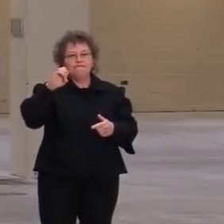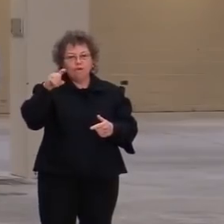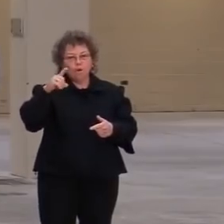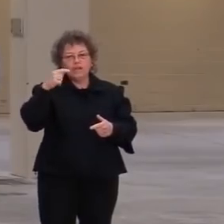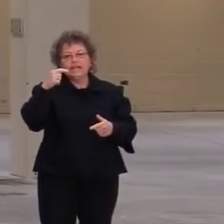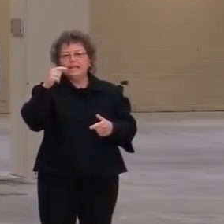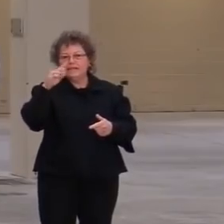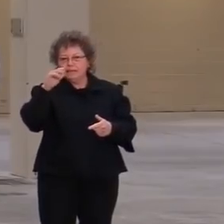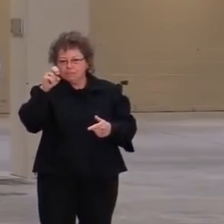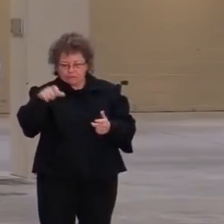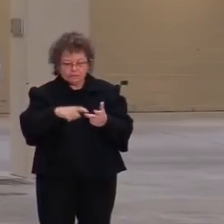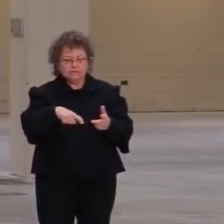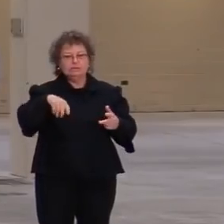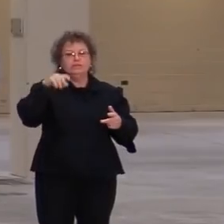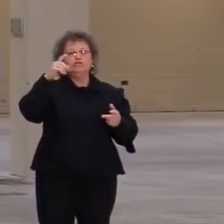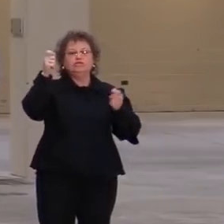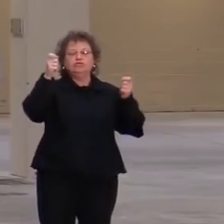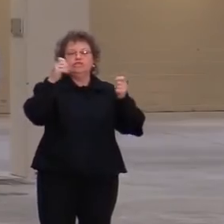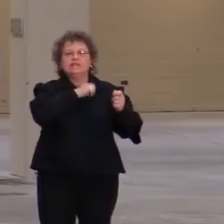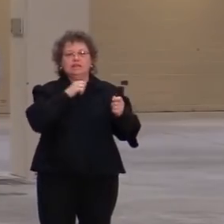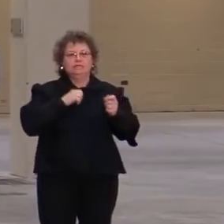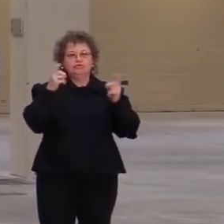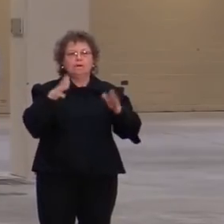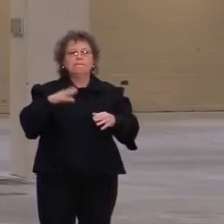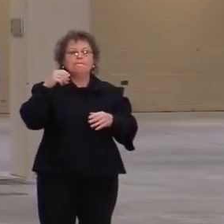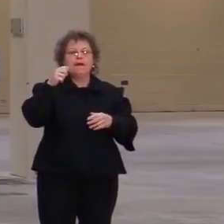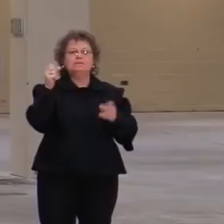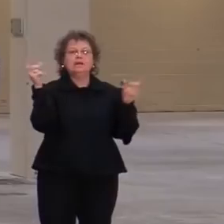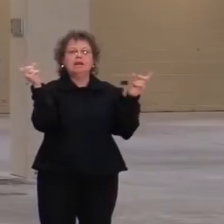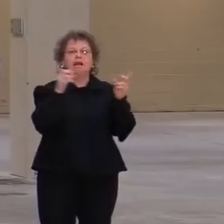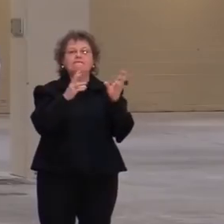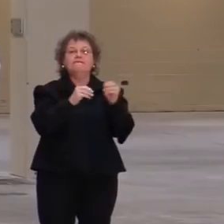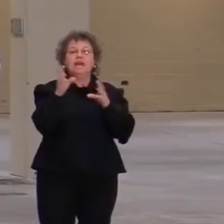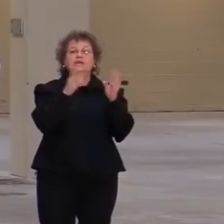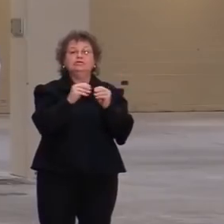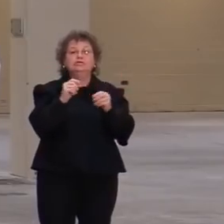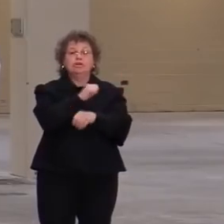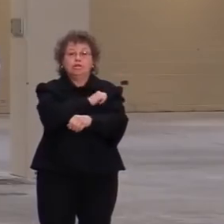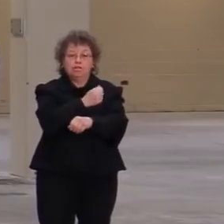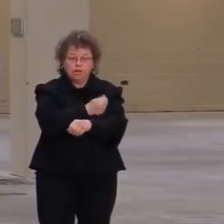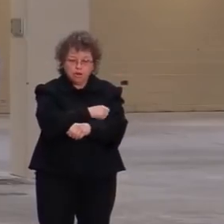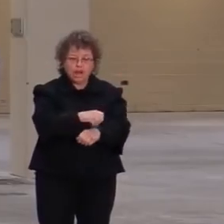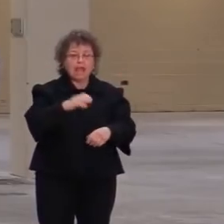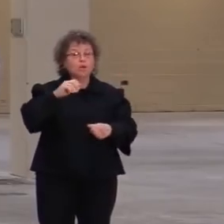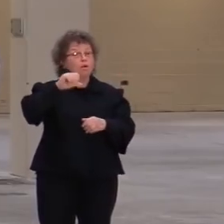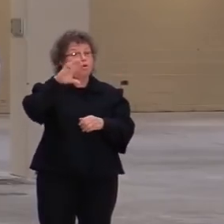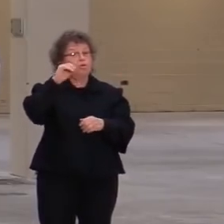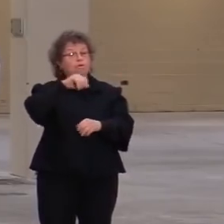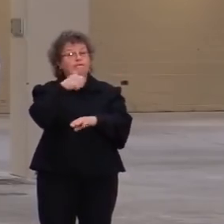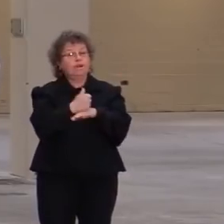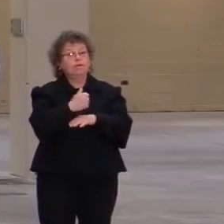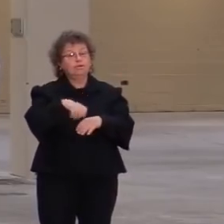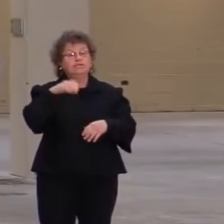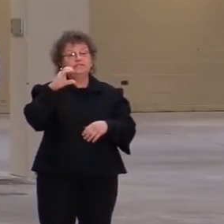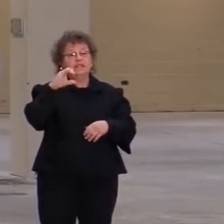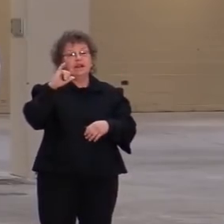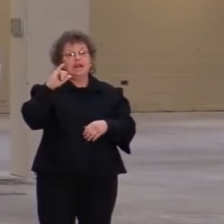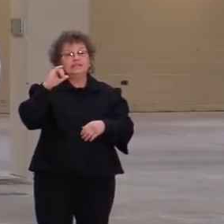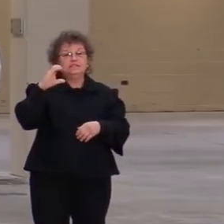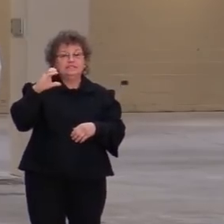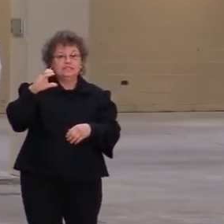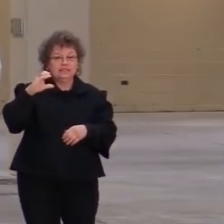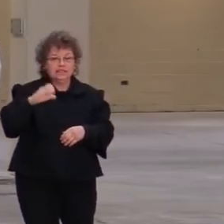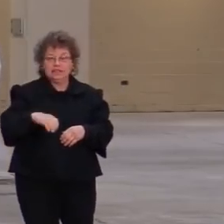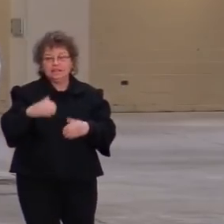Executive Director of the Mass Convention Authority, and Atul Gawande, co-founder of CIC Health. Thank you, Doctor, for all